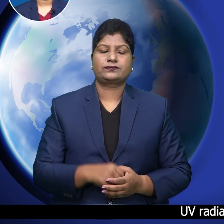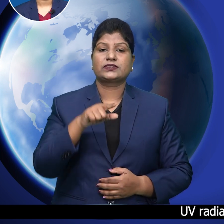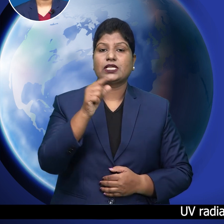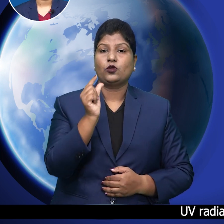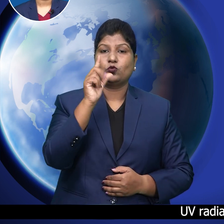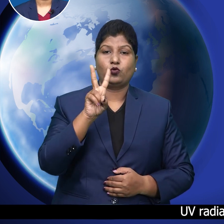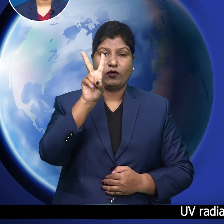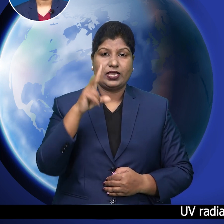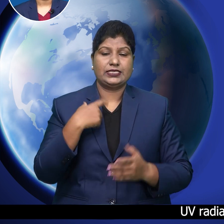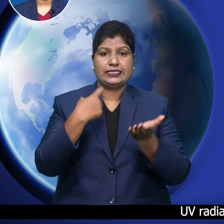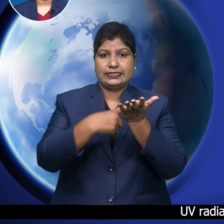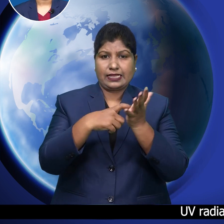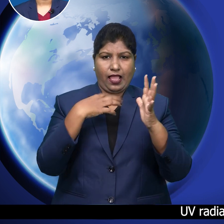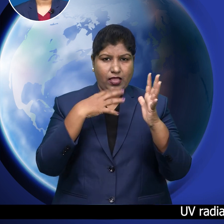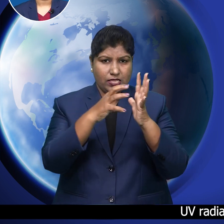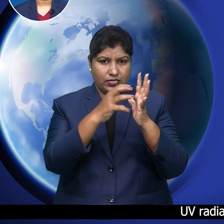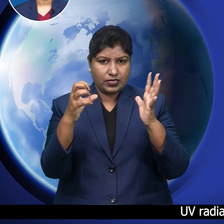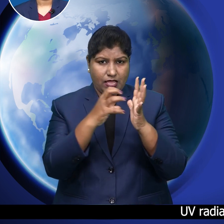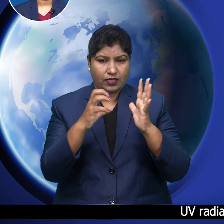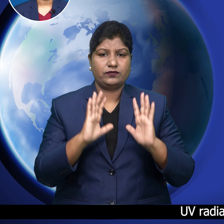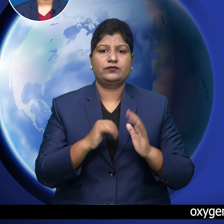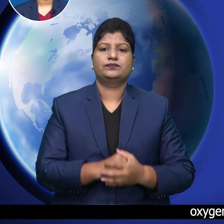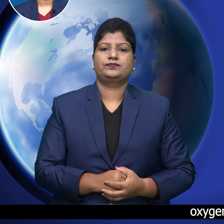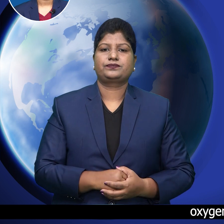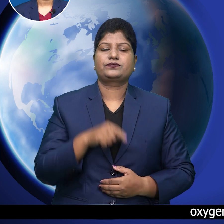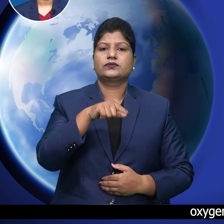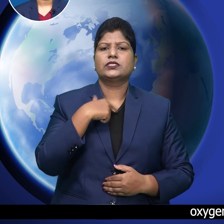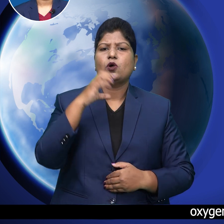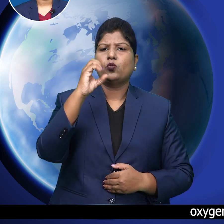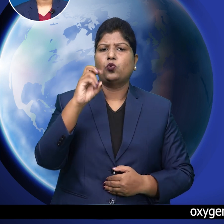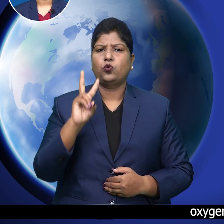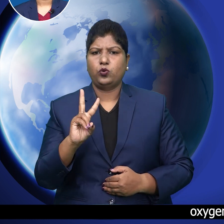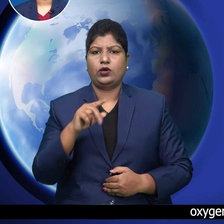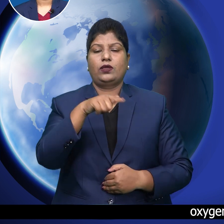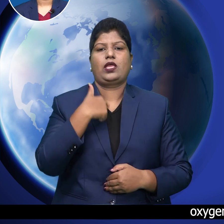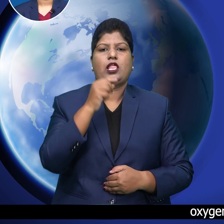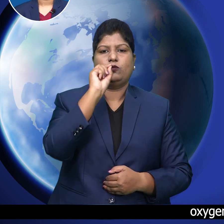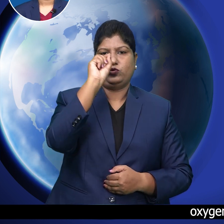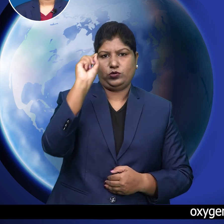UV radiation acting on oxygen molecules.